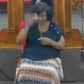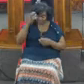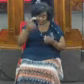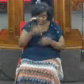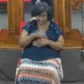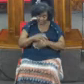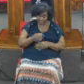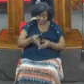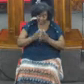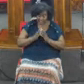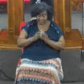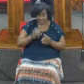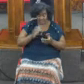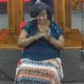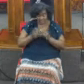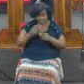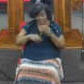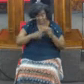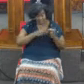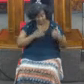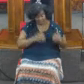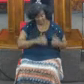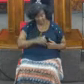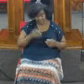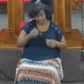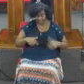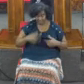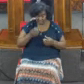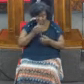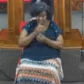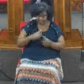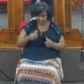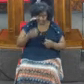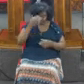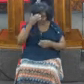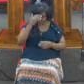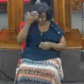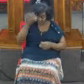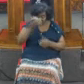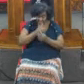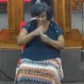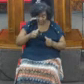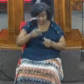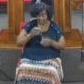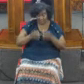Jesus to come into your heart and save you tonight. I know you'll save me. You ask him.